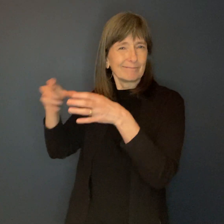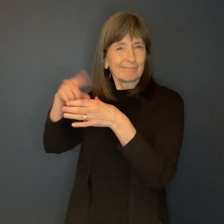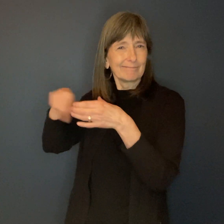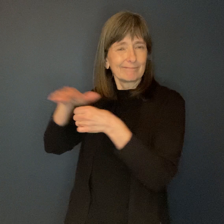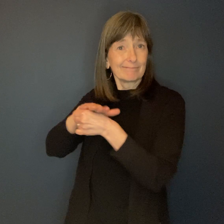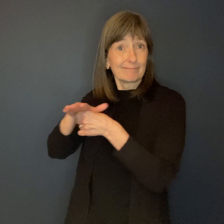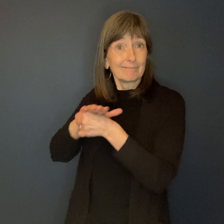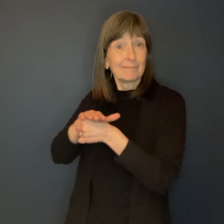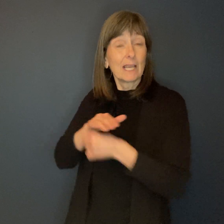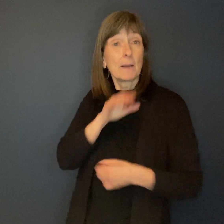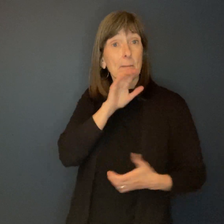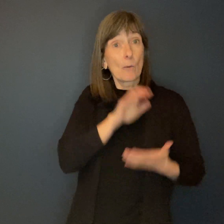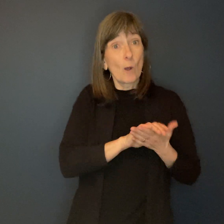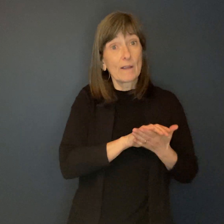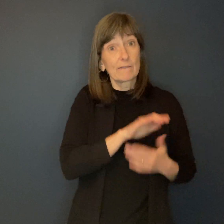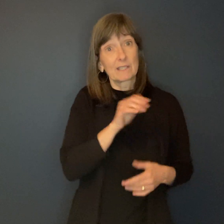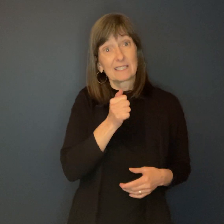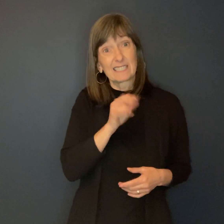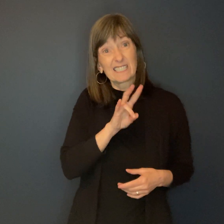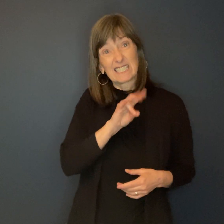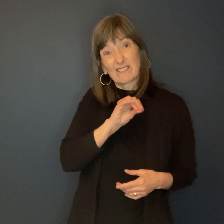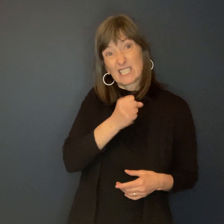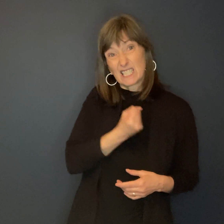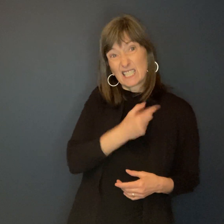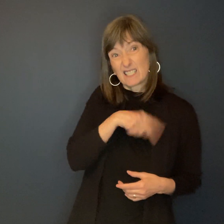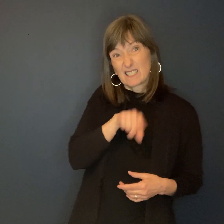involved in the first effort to